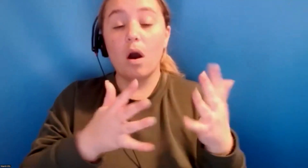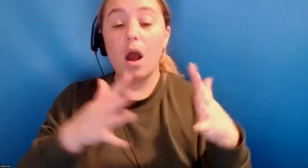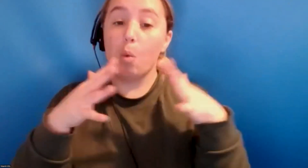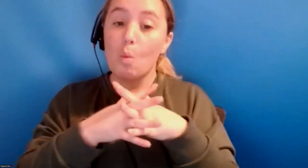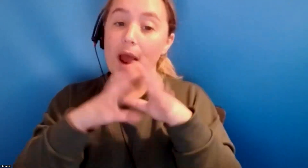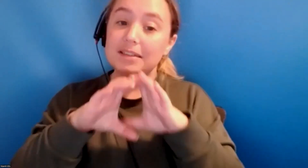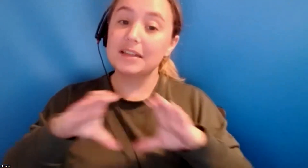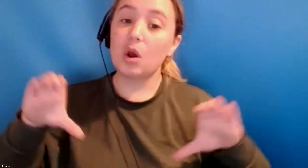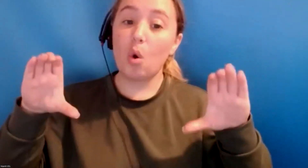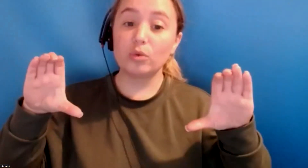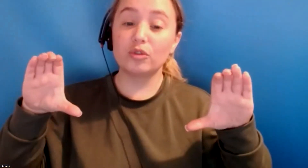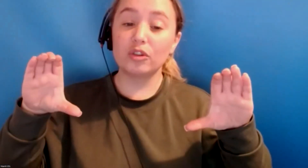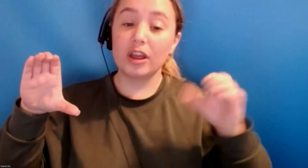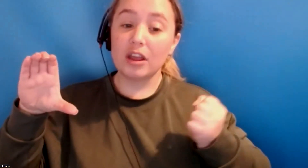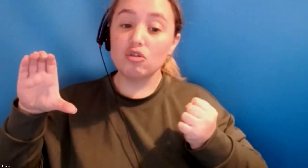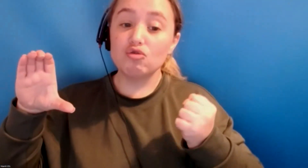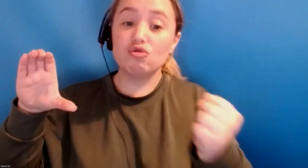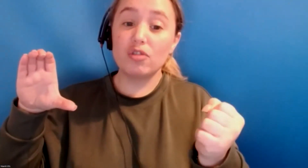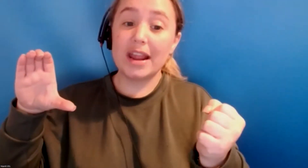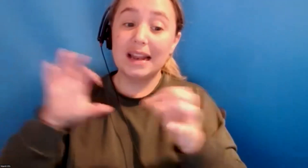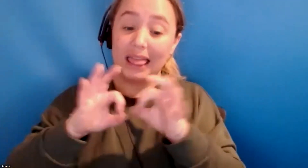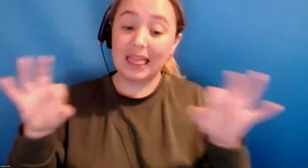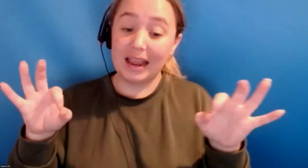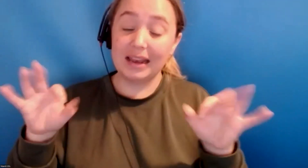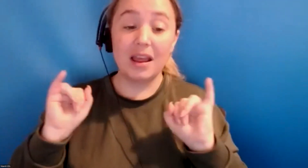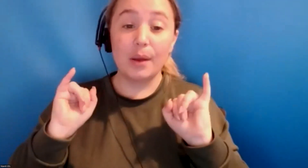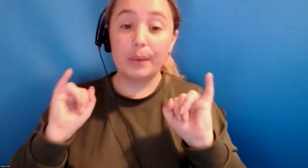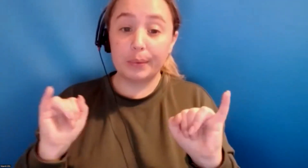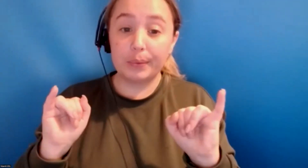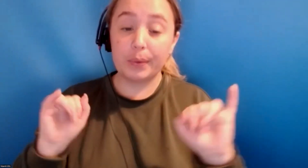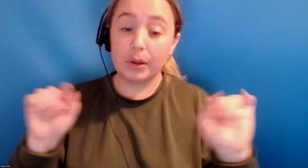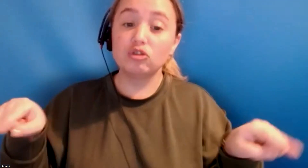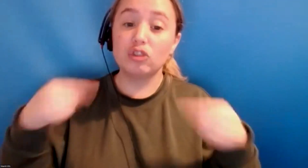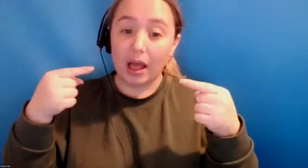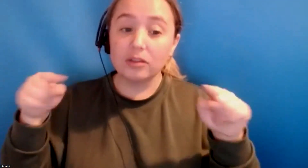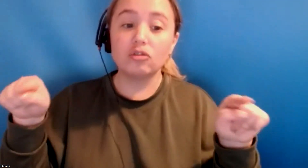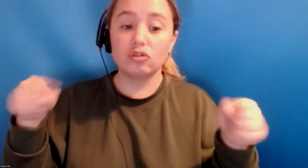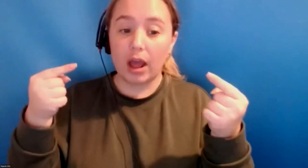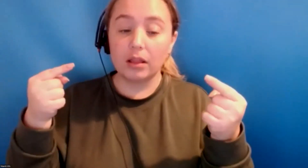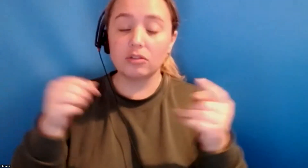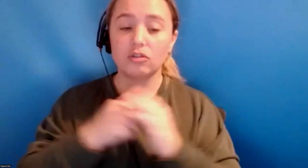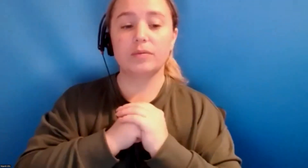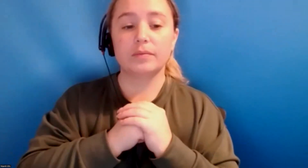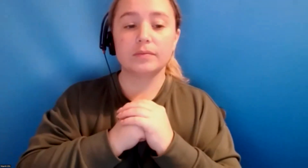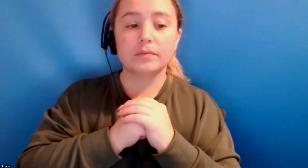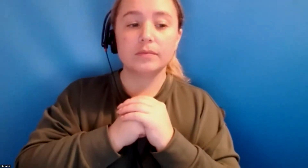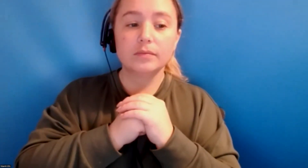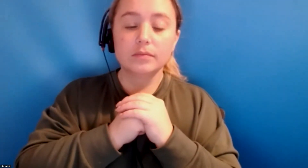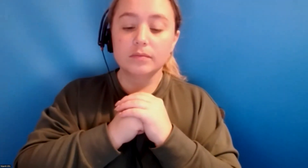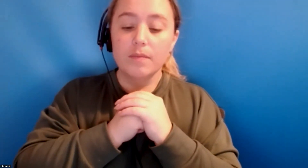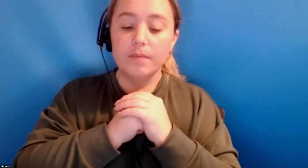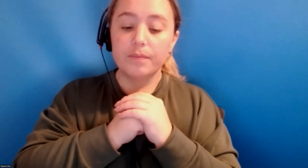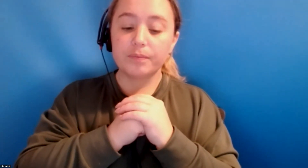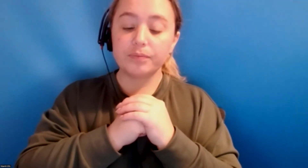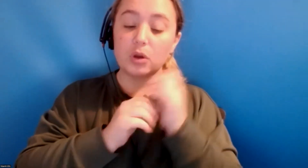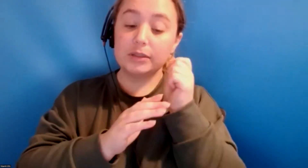service was highlighted as having significant challenges. I think one of the things for Disability Equality